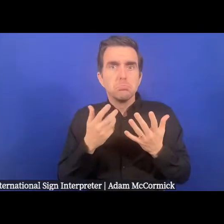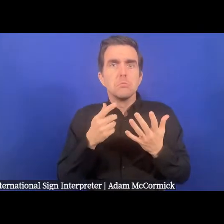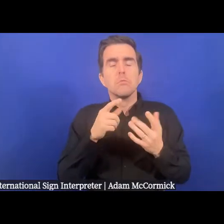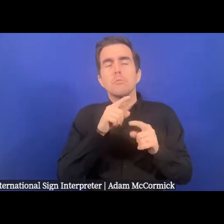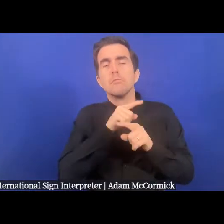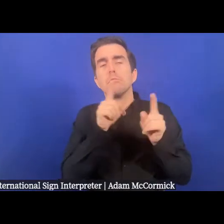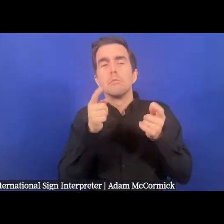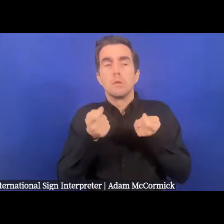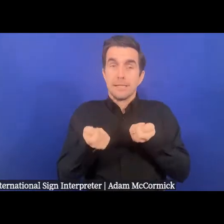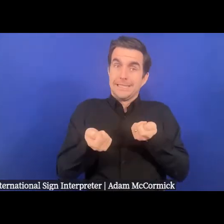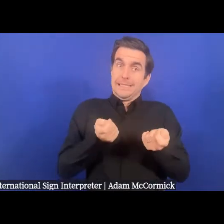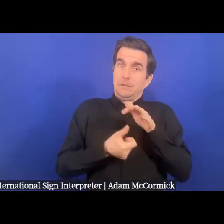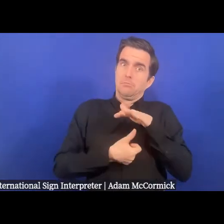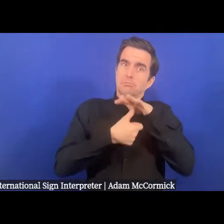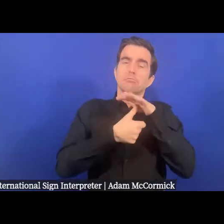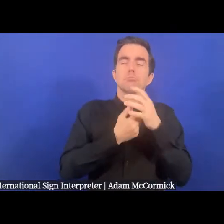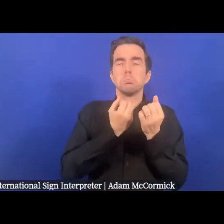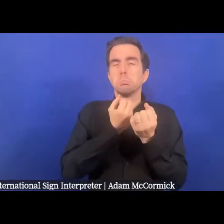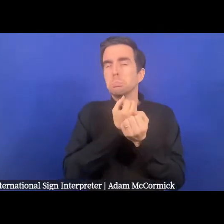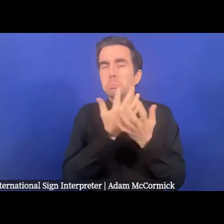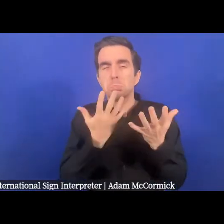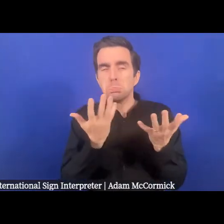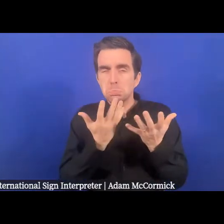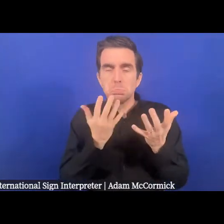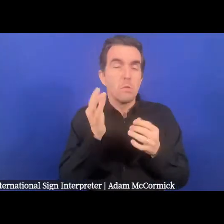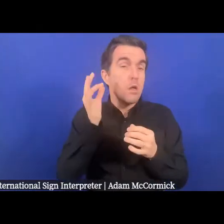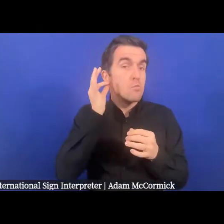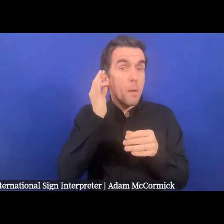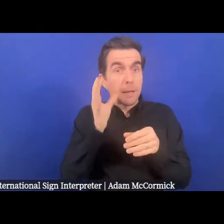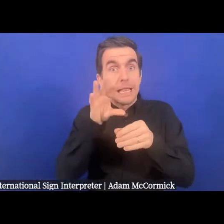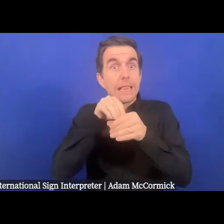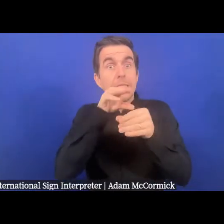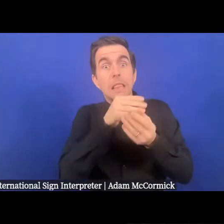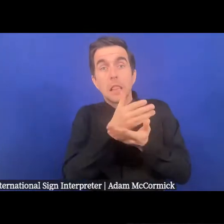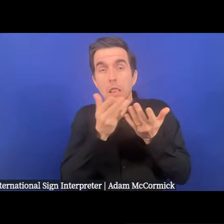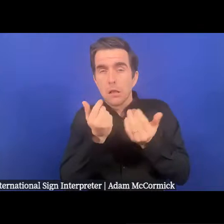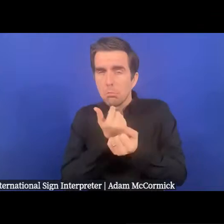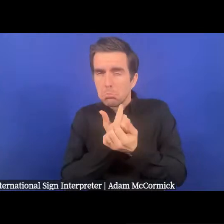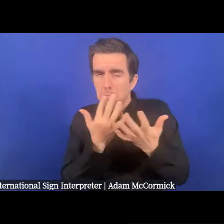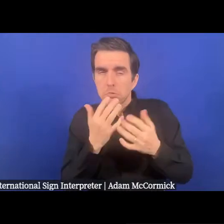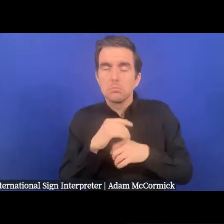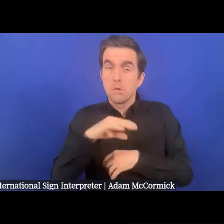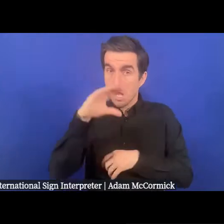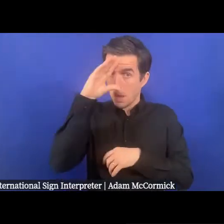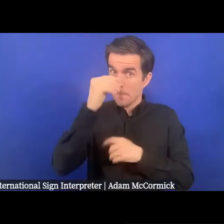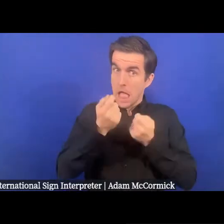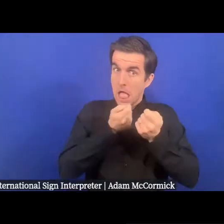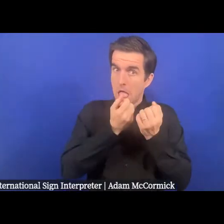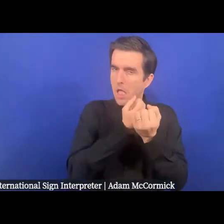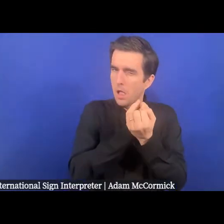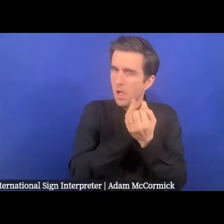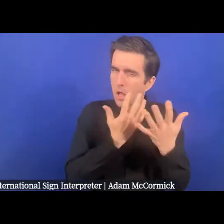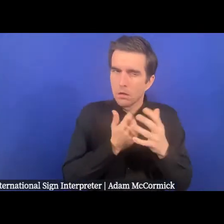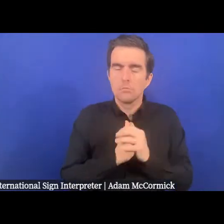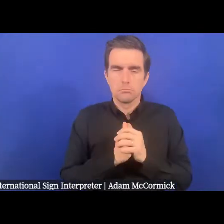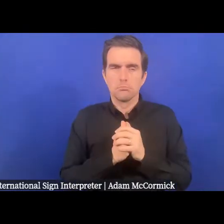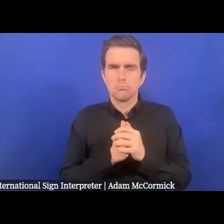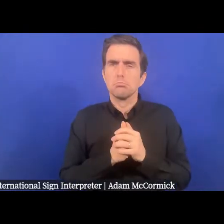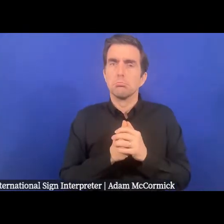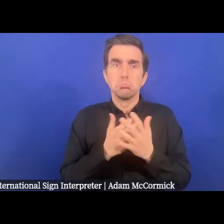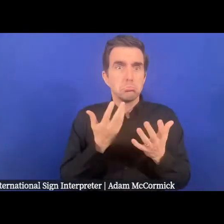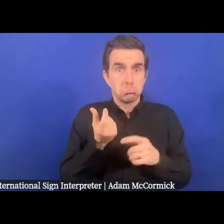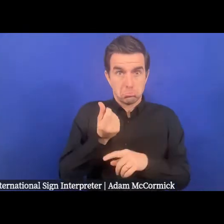paid for equal work as men are as their counterparts? That's one of it, employment. And then we talk